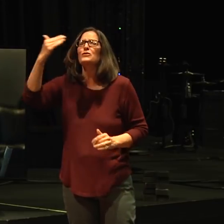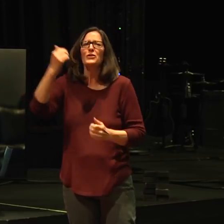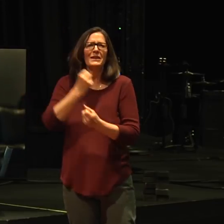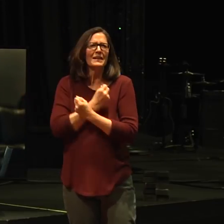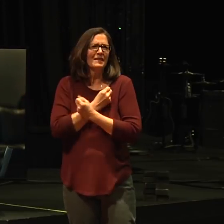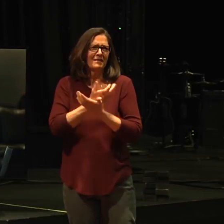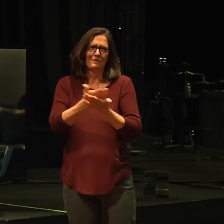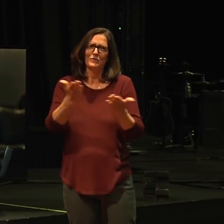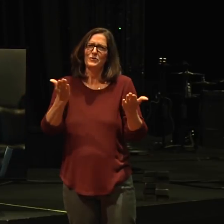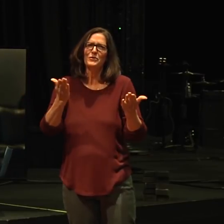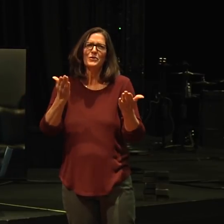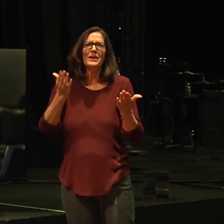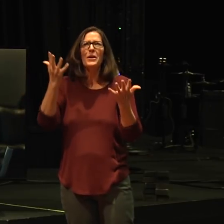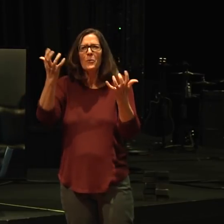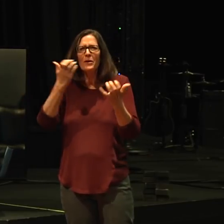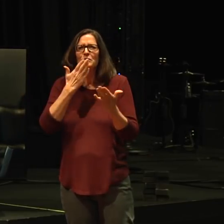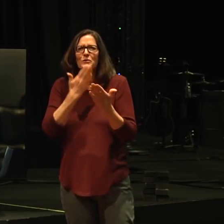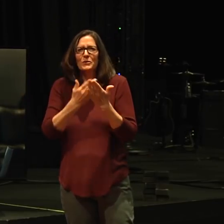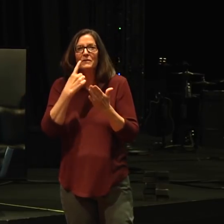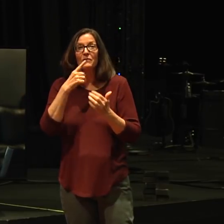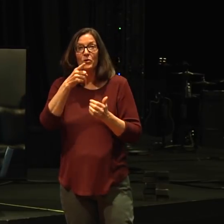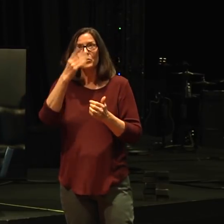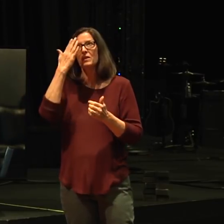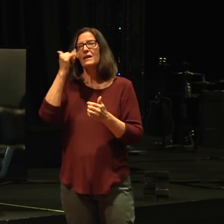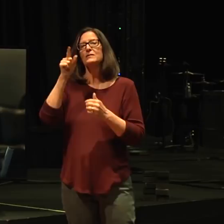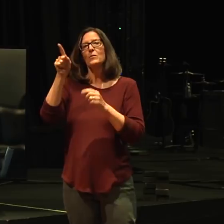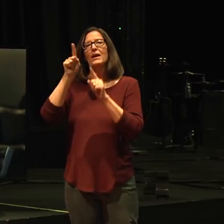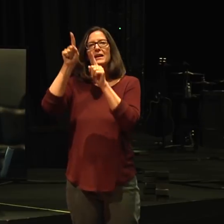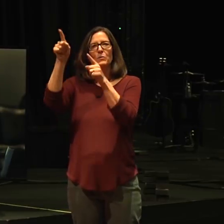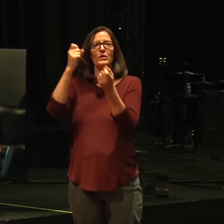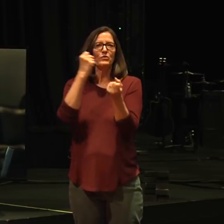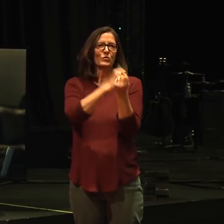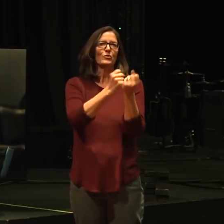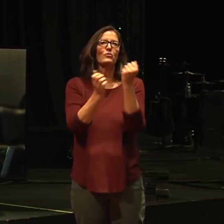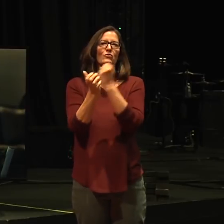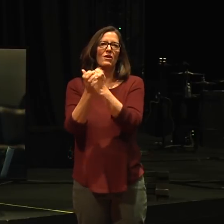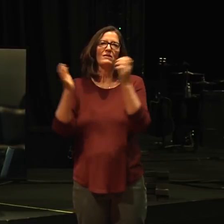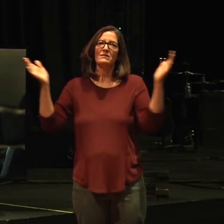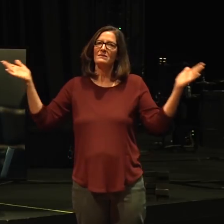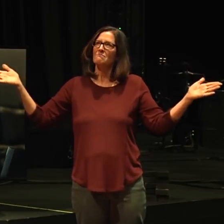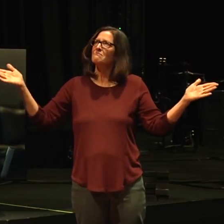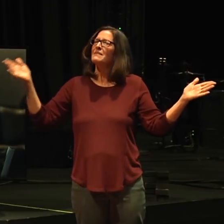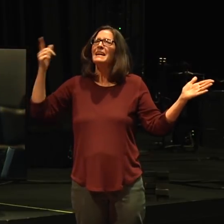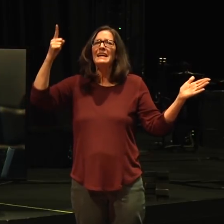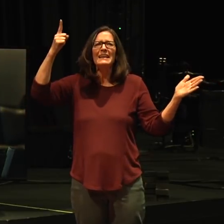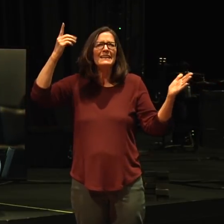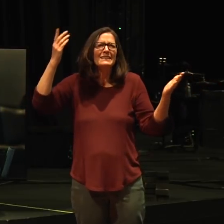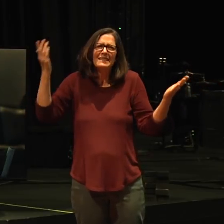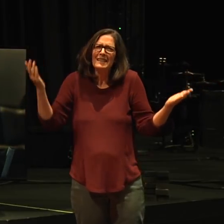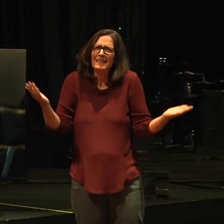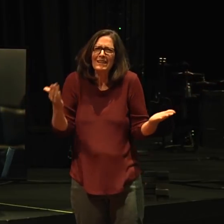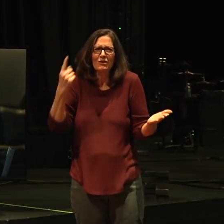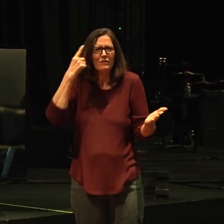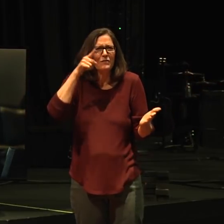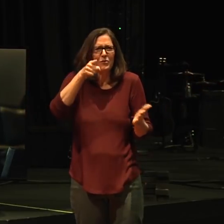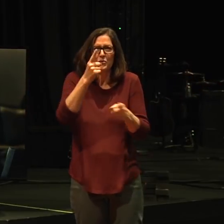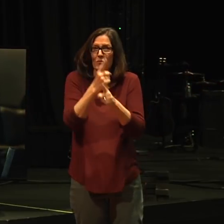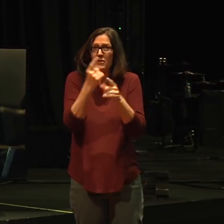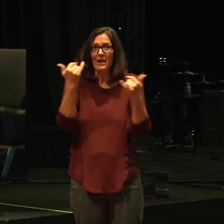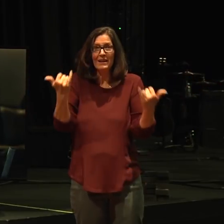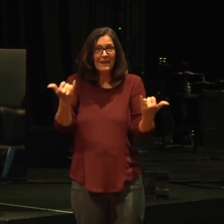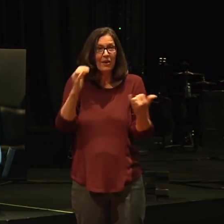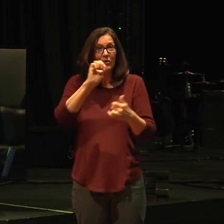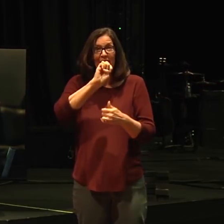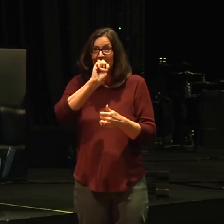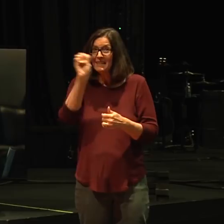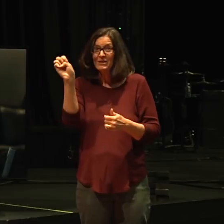why he went to the cross for you and me in the first place. And he's available to you like right now, on this Easter weekend, wherever